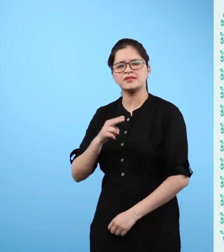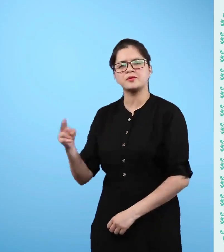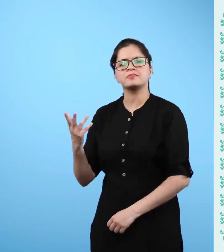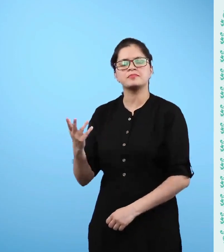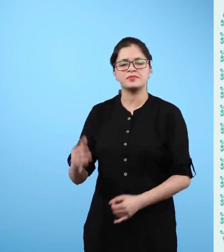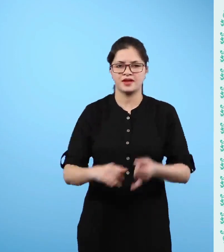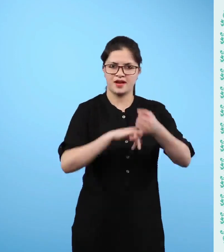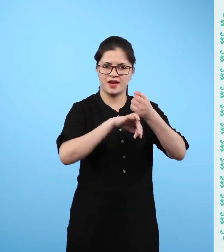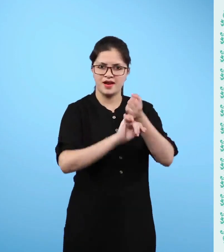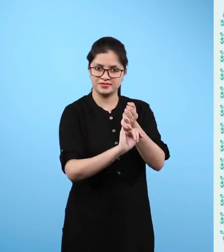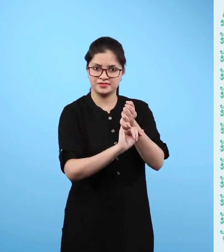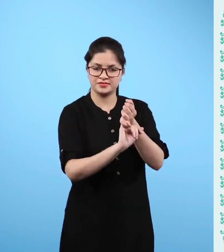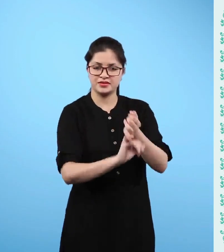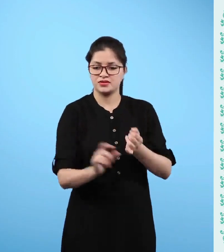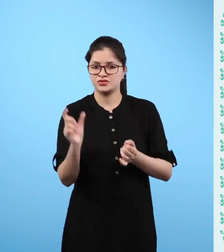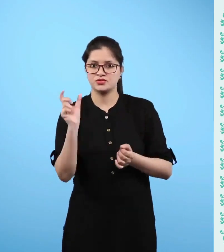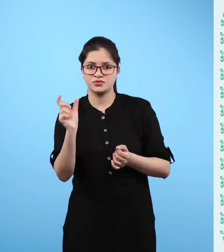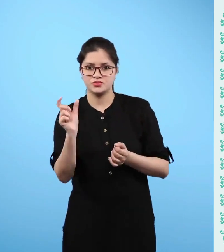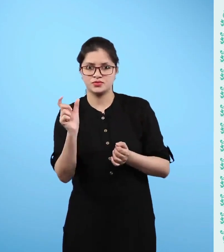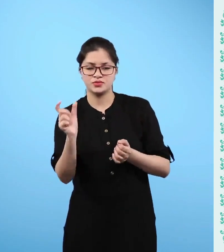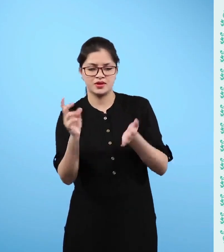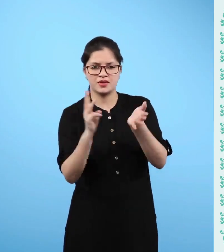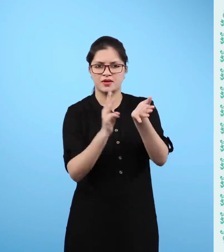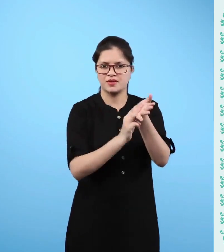Sumitro and his friends made deep drawings of a cube.